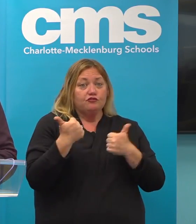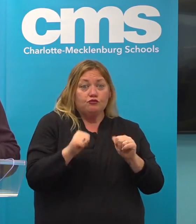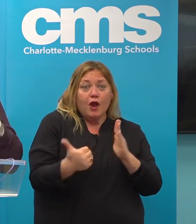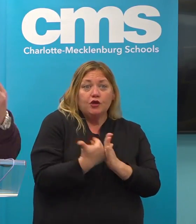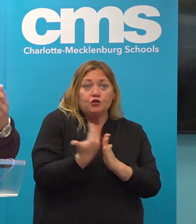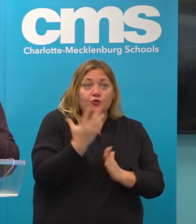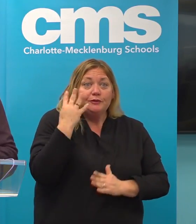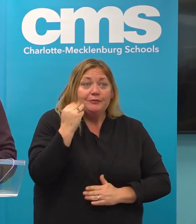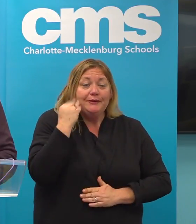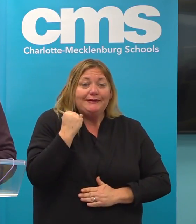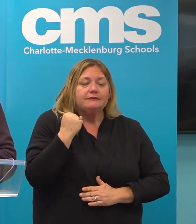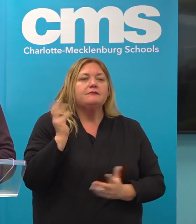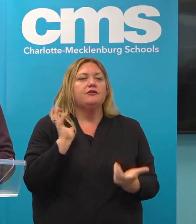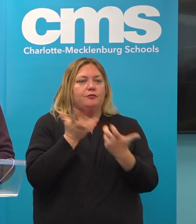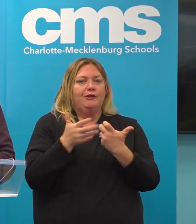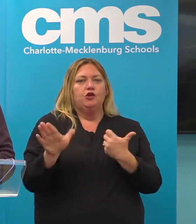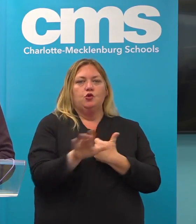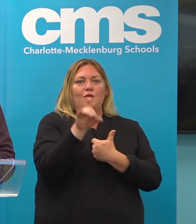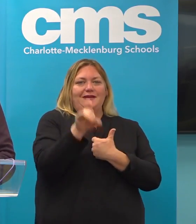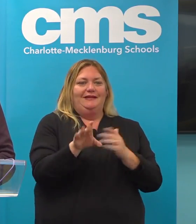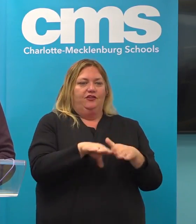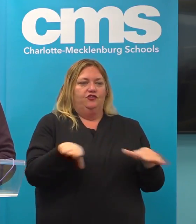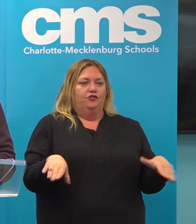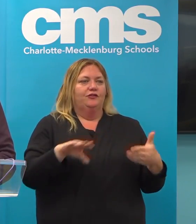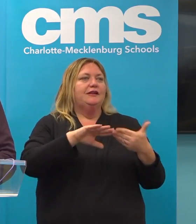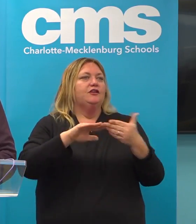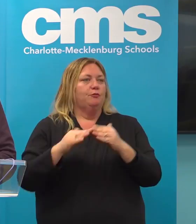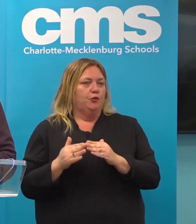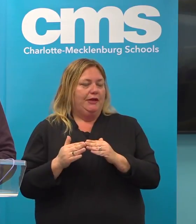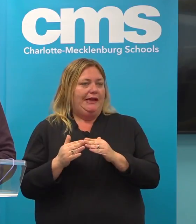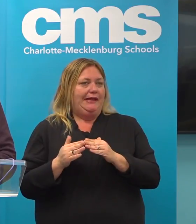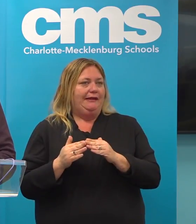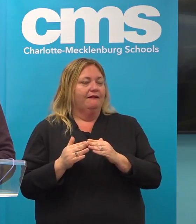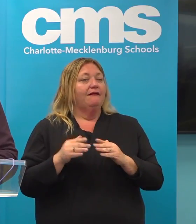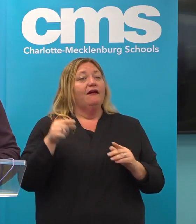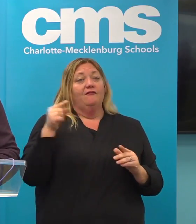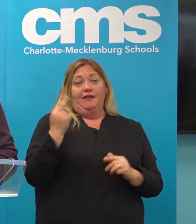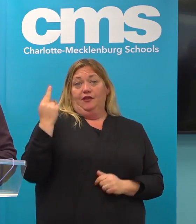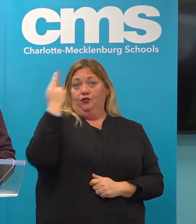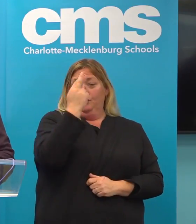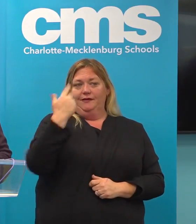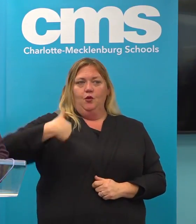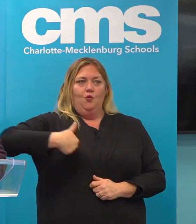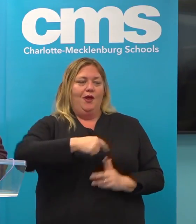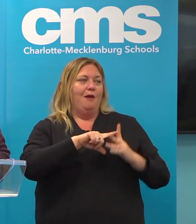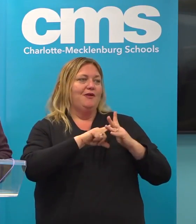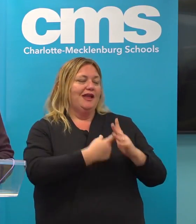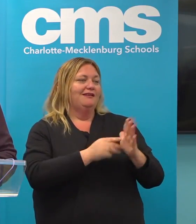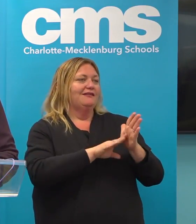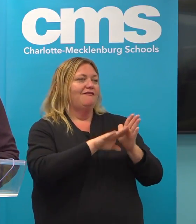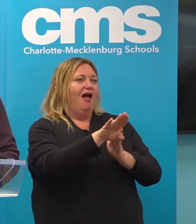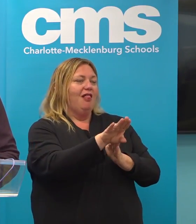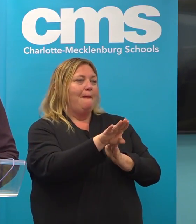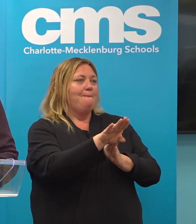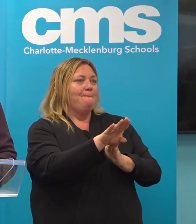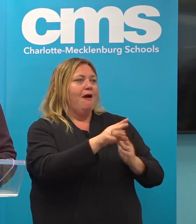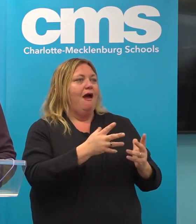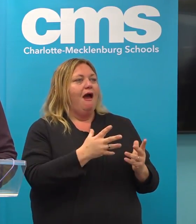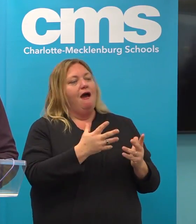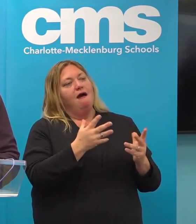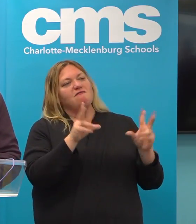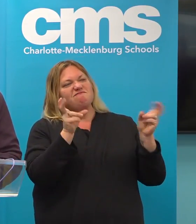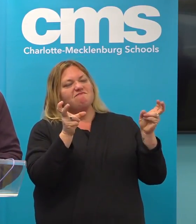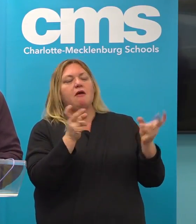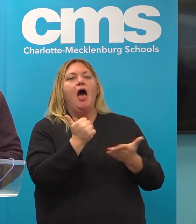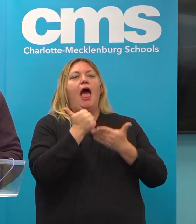things to meet your needs as children in this community. For this reason, we are beginning to develop a help desk